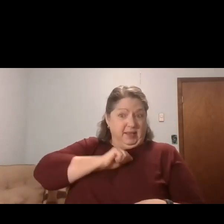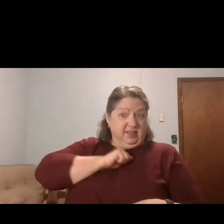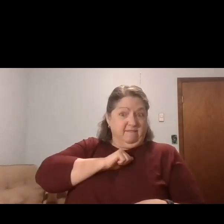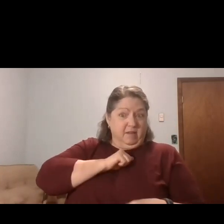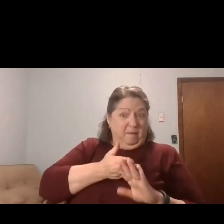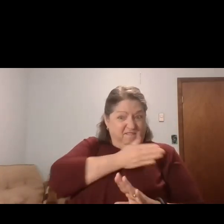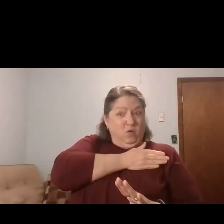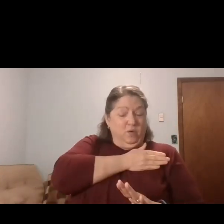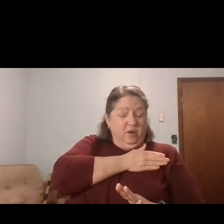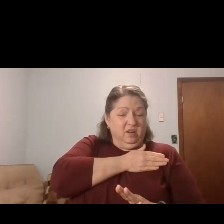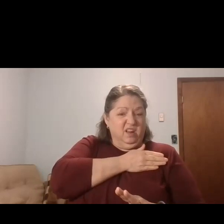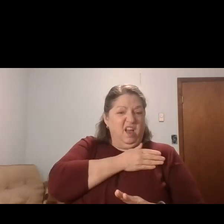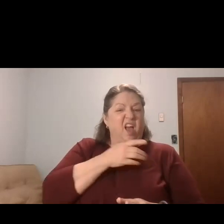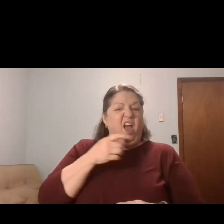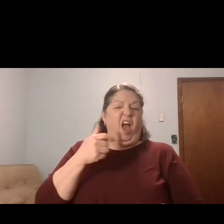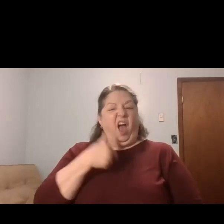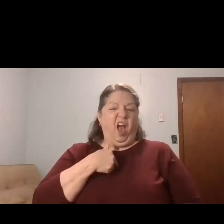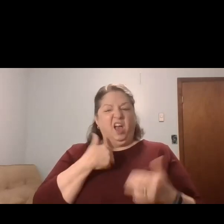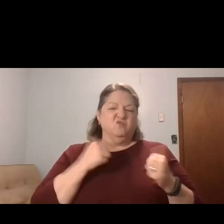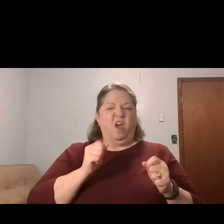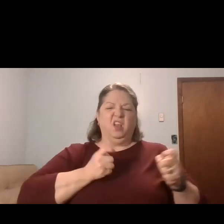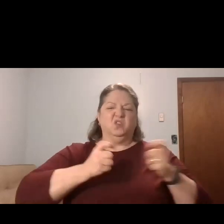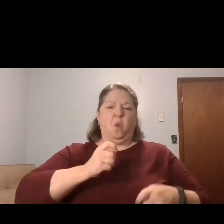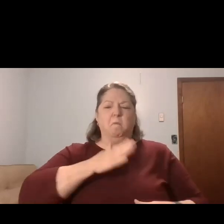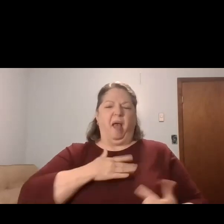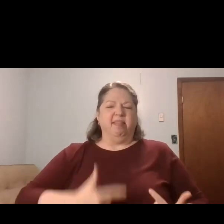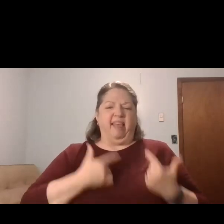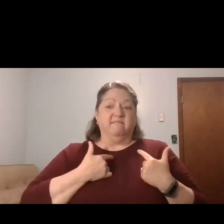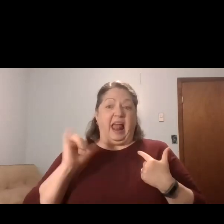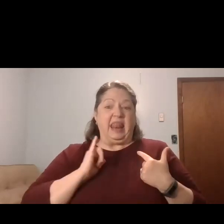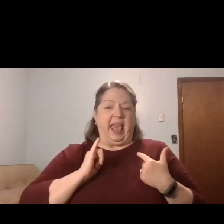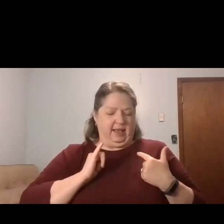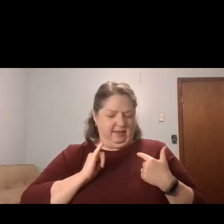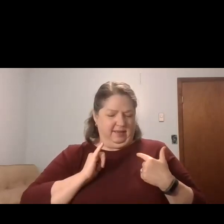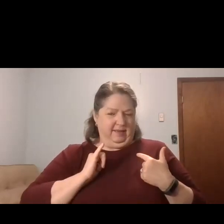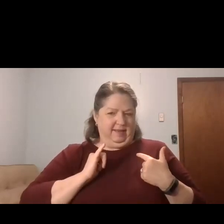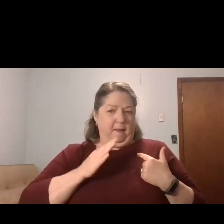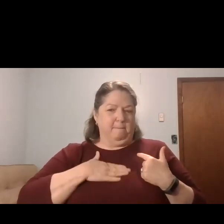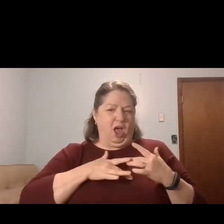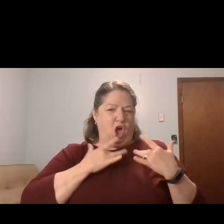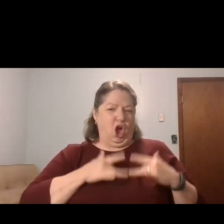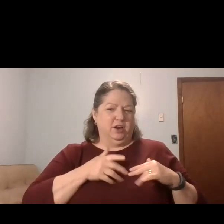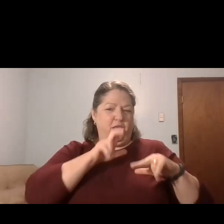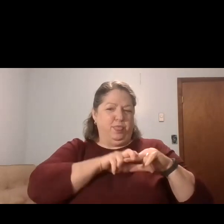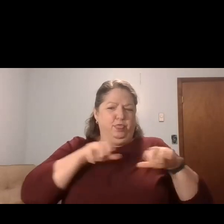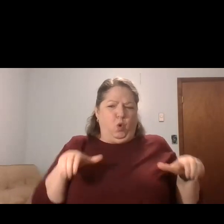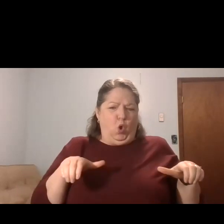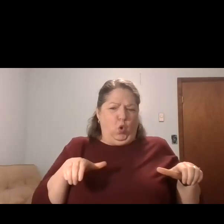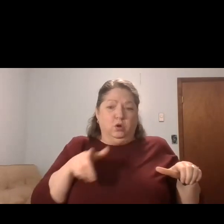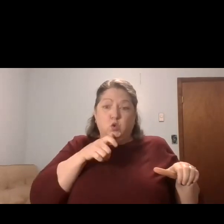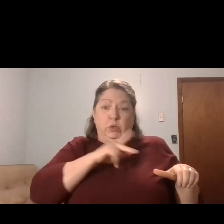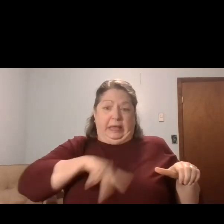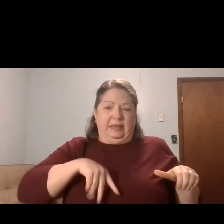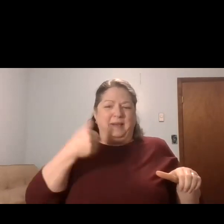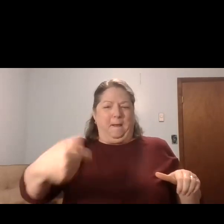spirit, I sat on the throne of my heart. I was my king, or at least I thought I was. I